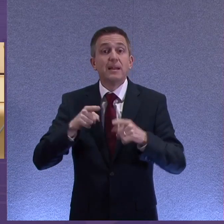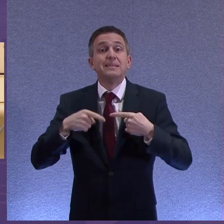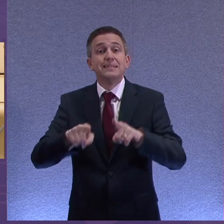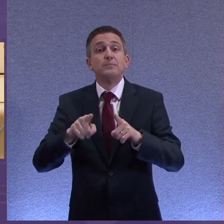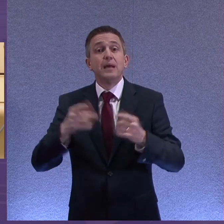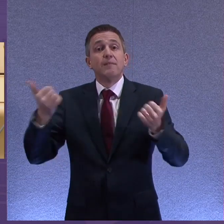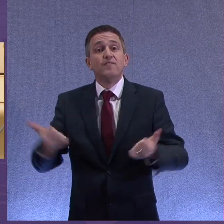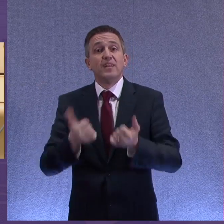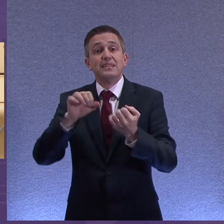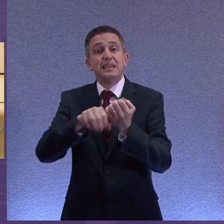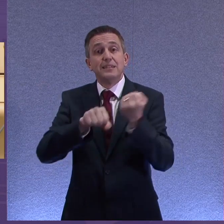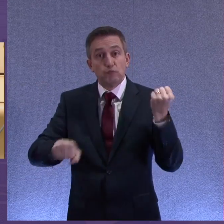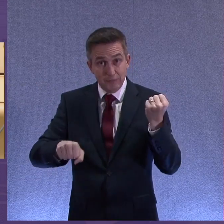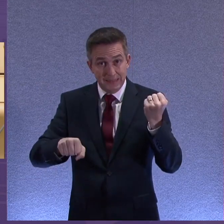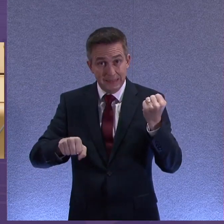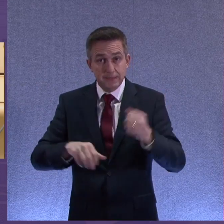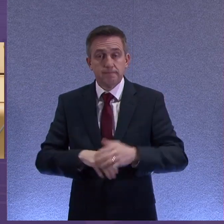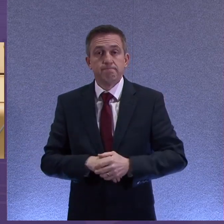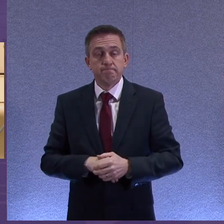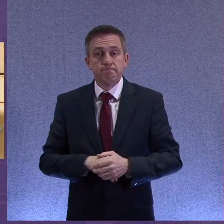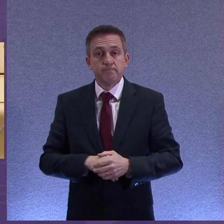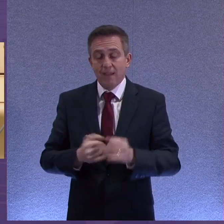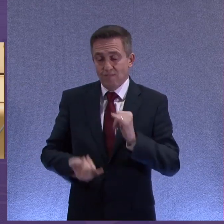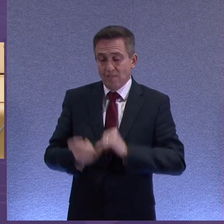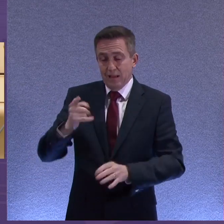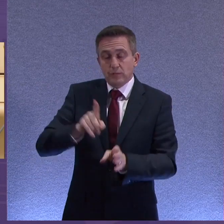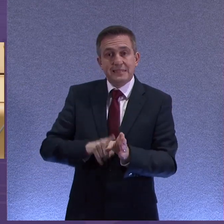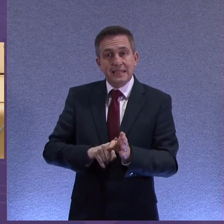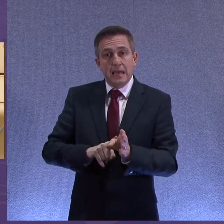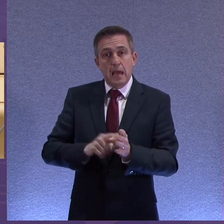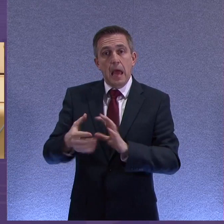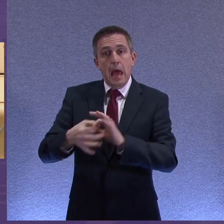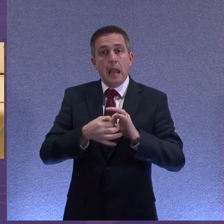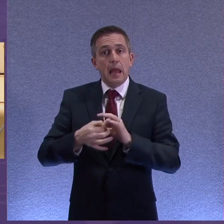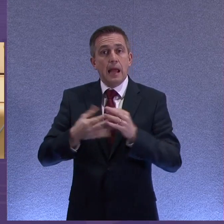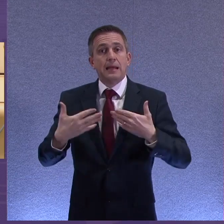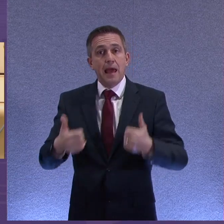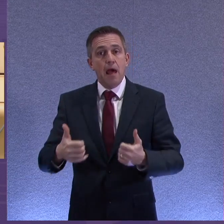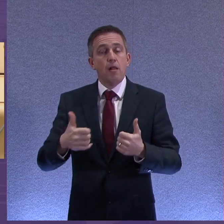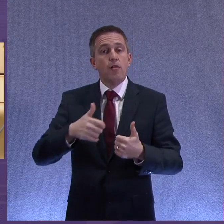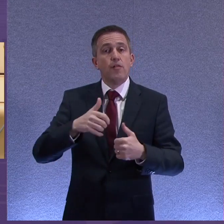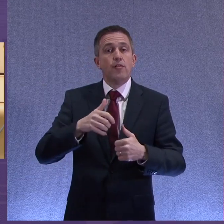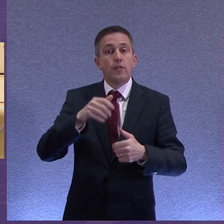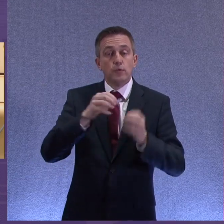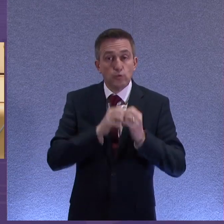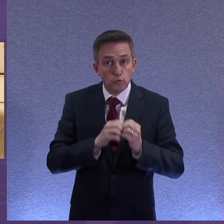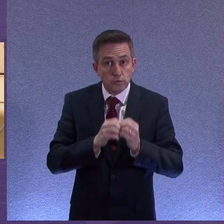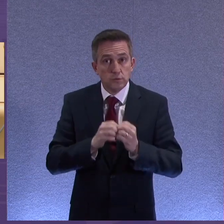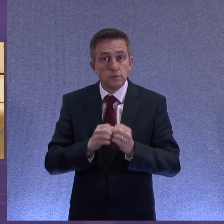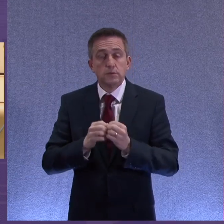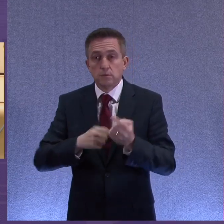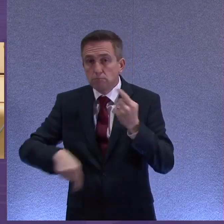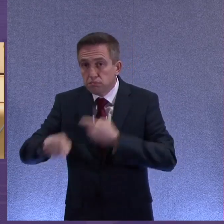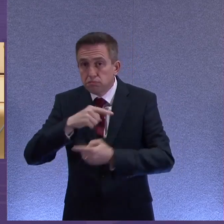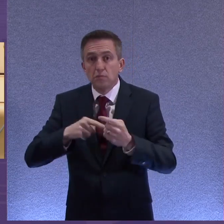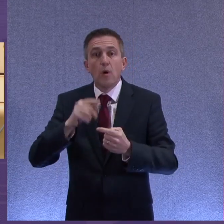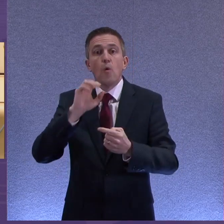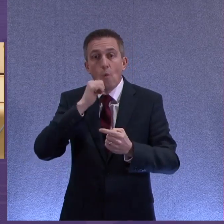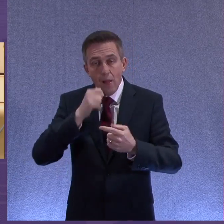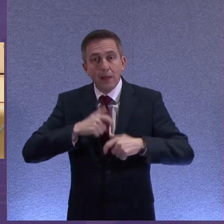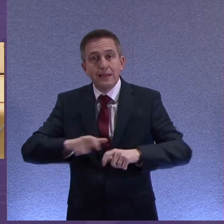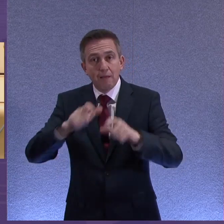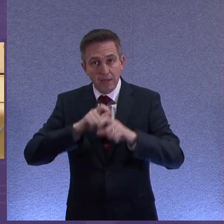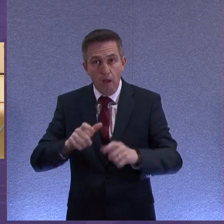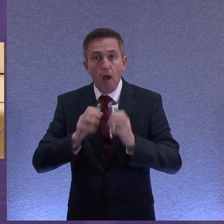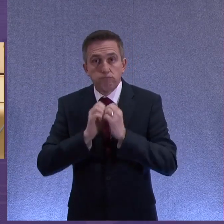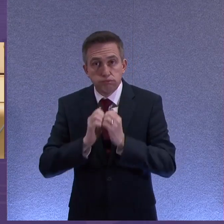on time. Final year allied health professions and biomedical science students will complete their clinical hours